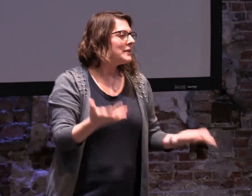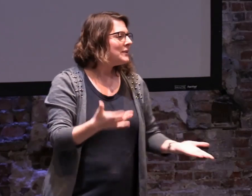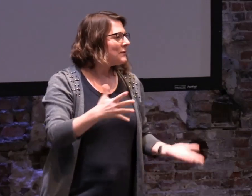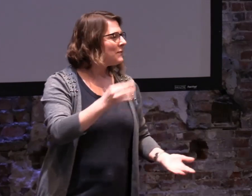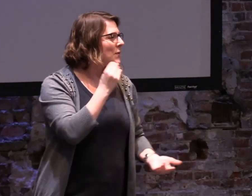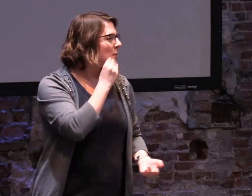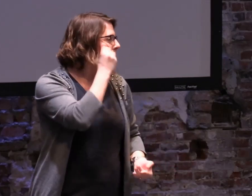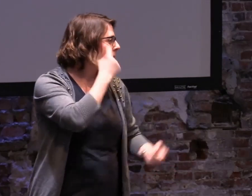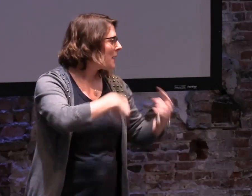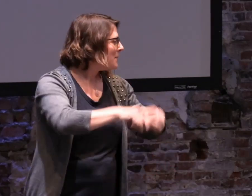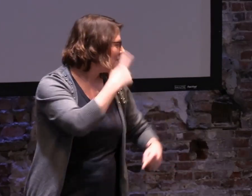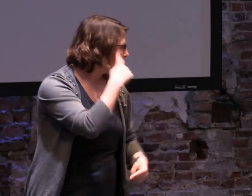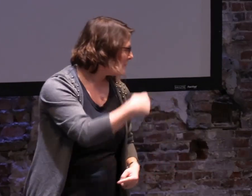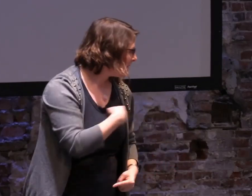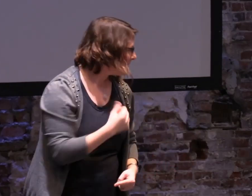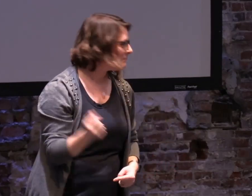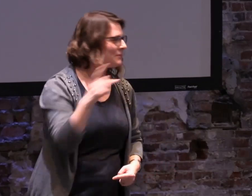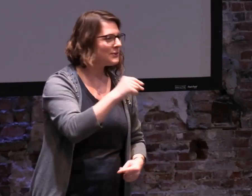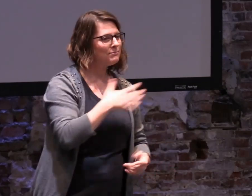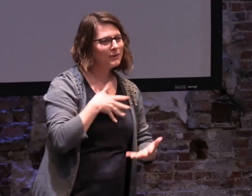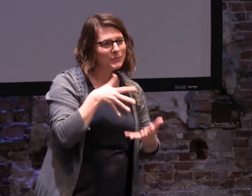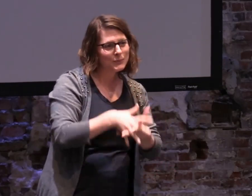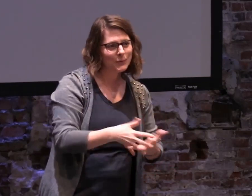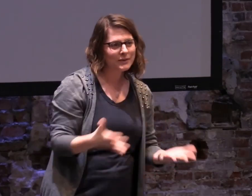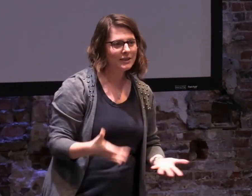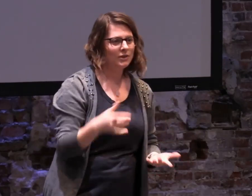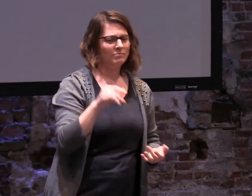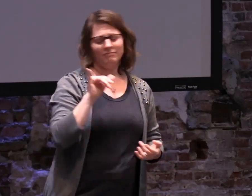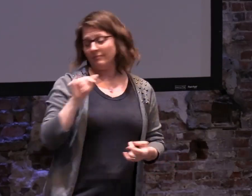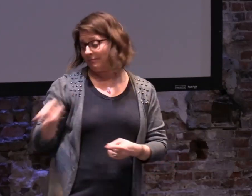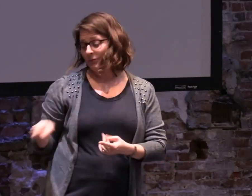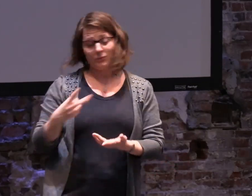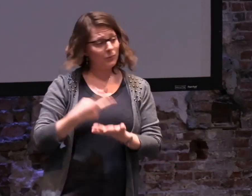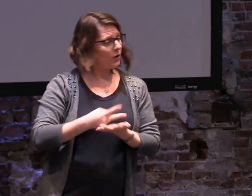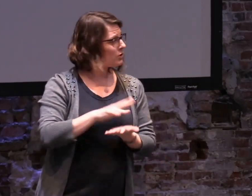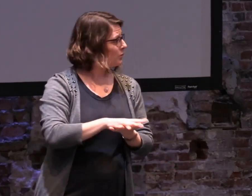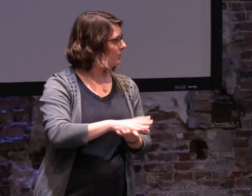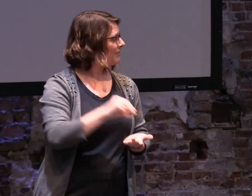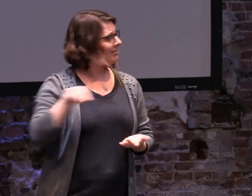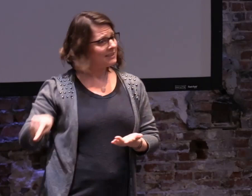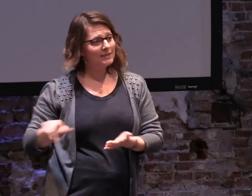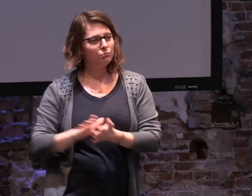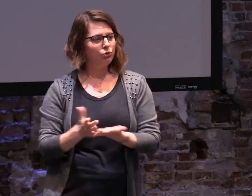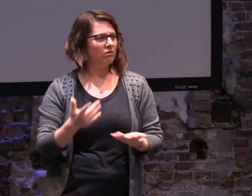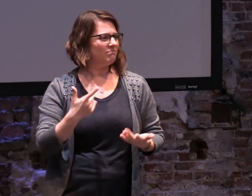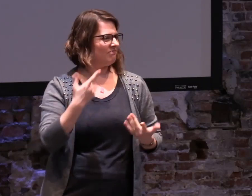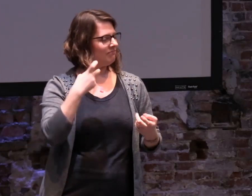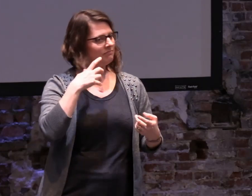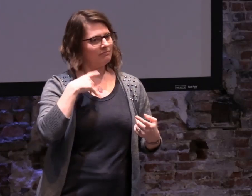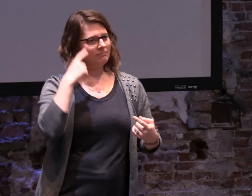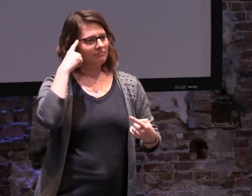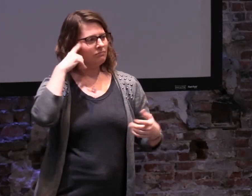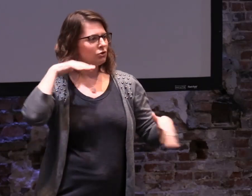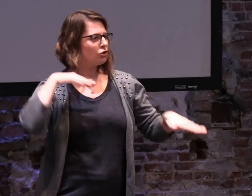University, go BU. So it brings me really back home. I have so many roots here. My grad school time